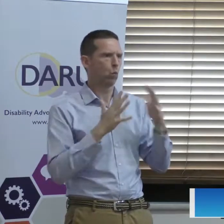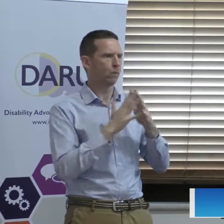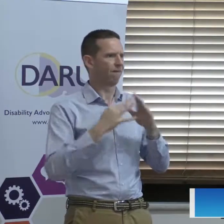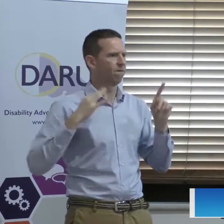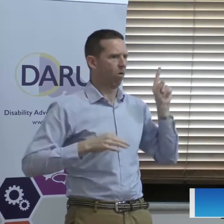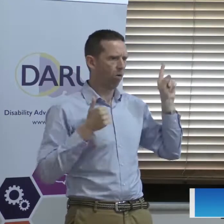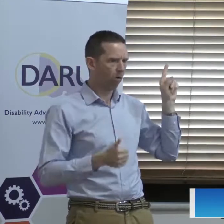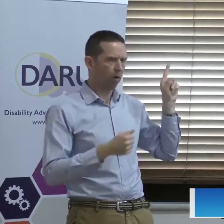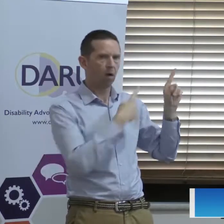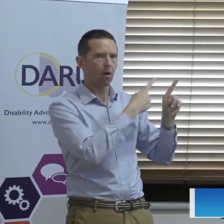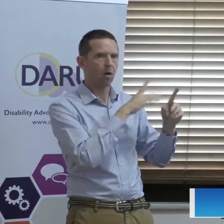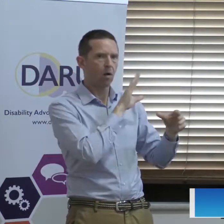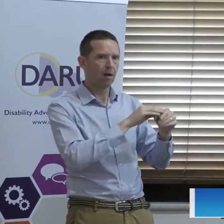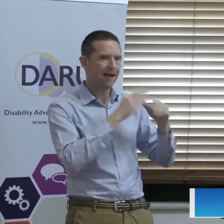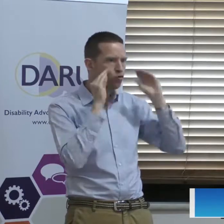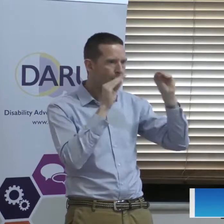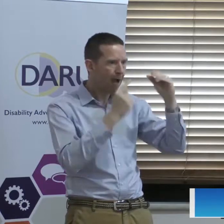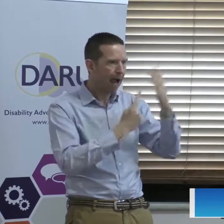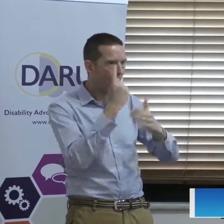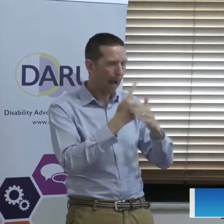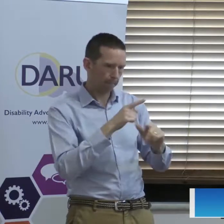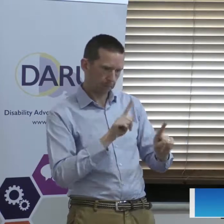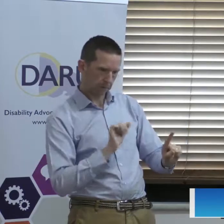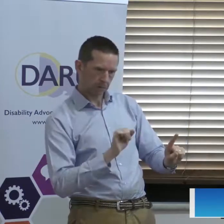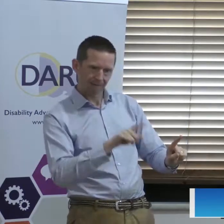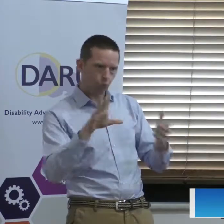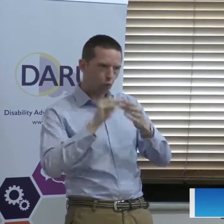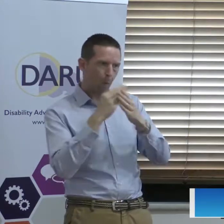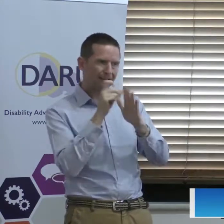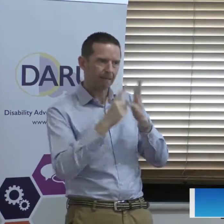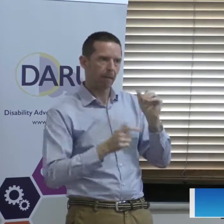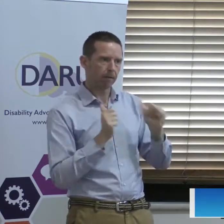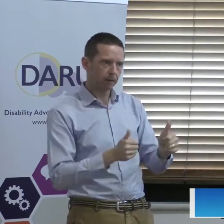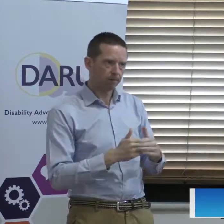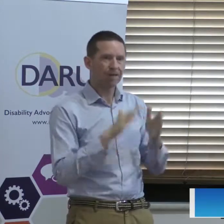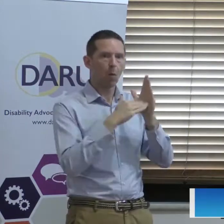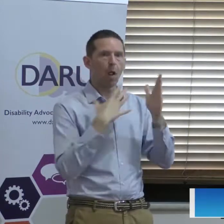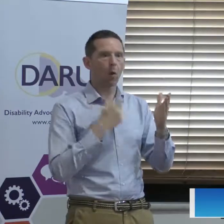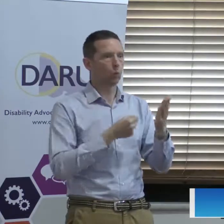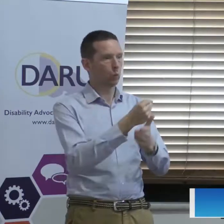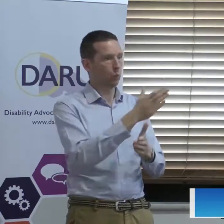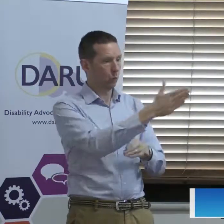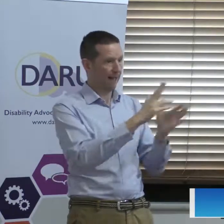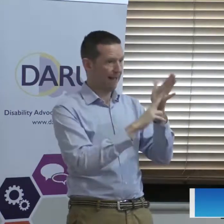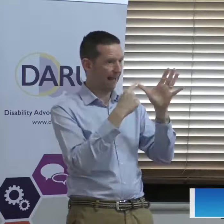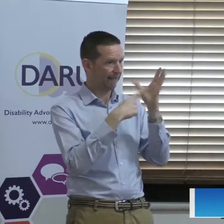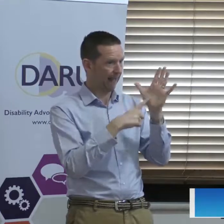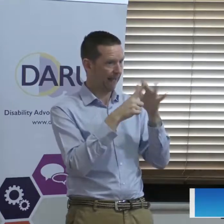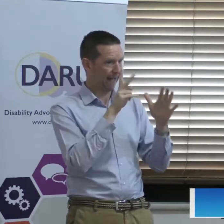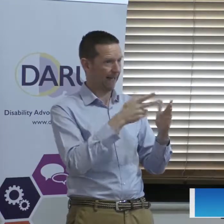they improve the education outcomes for students with disabilities. Now I'd like to hand over to Natalie